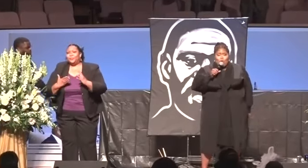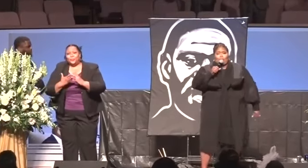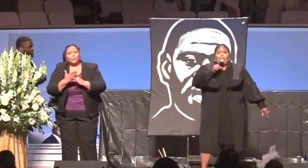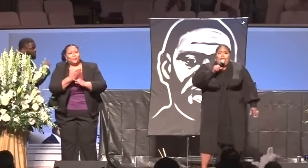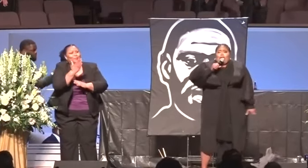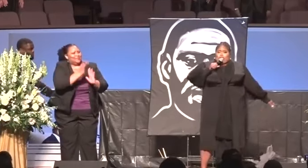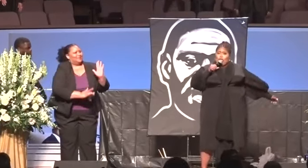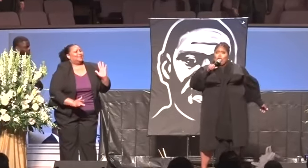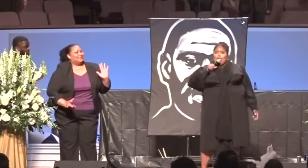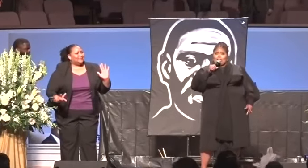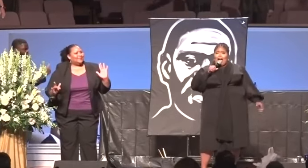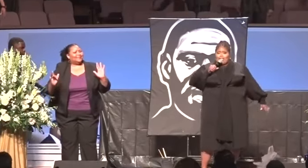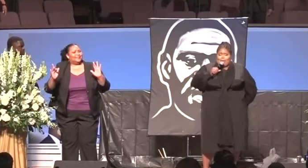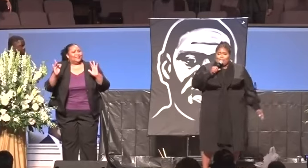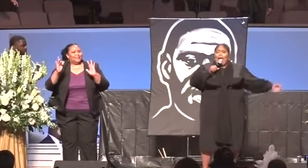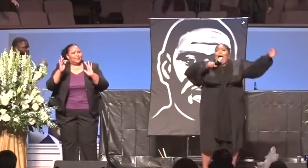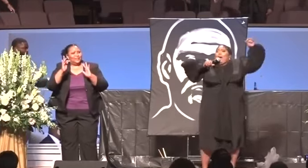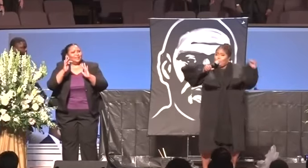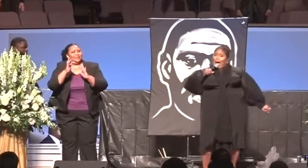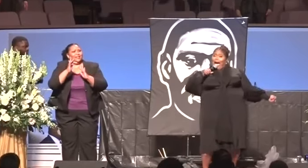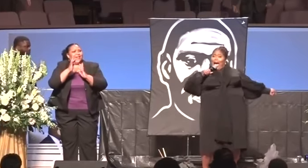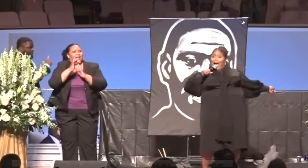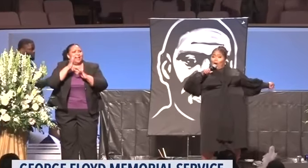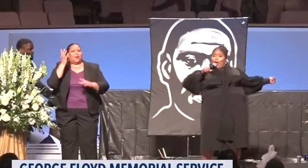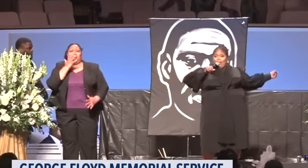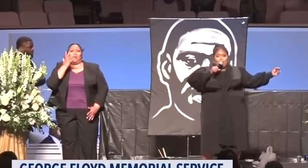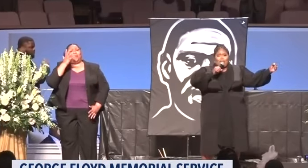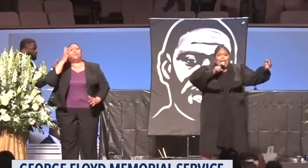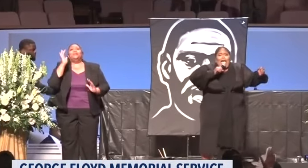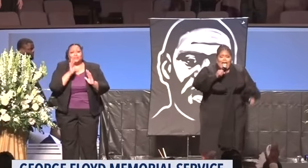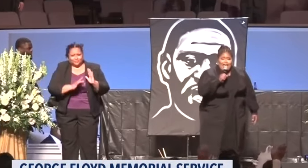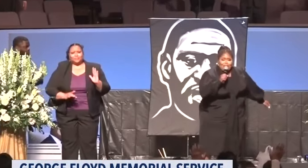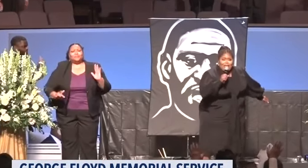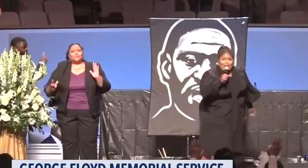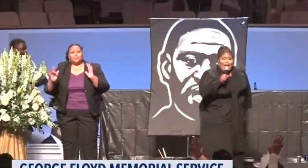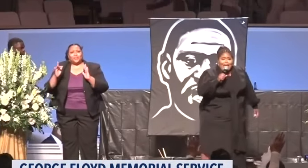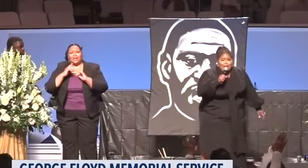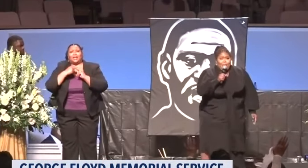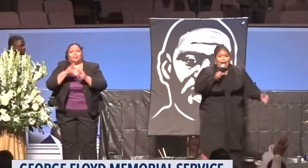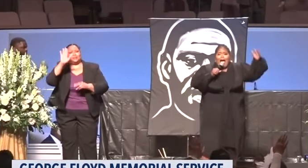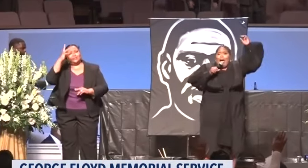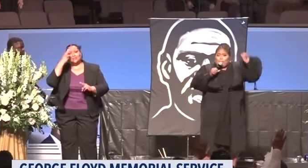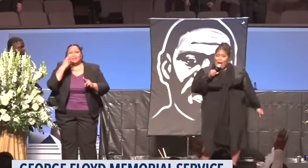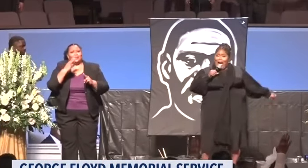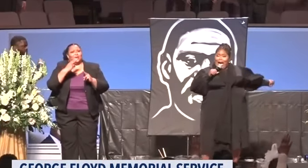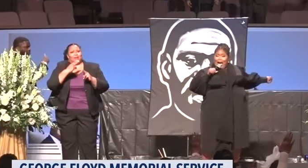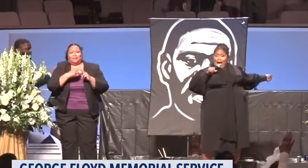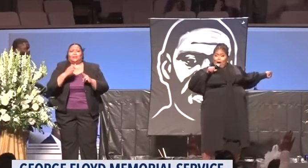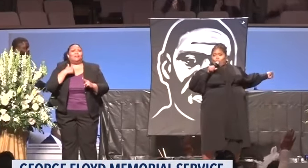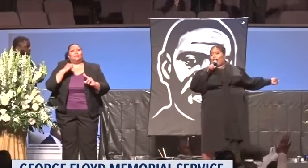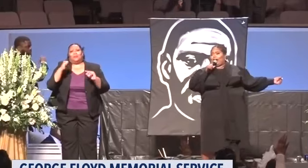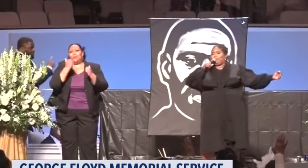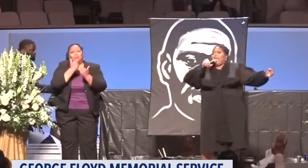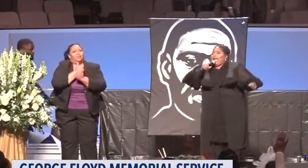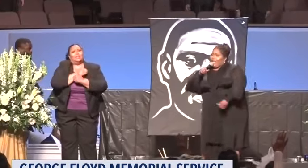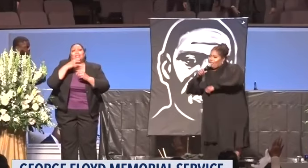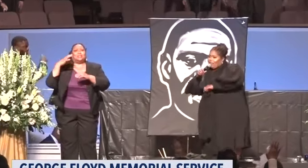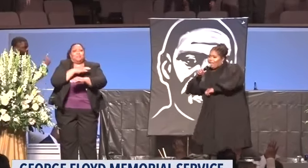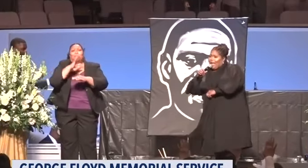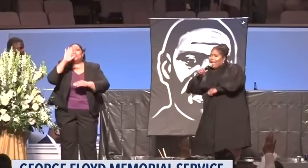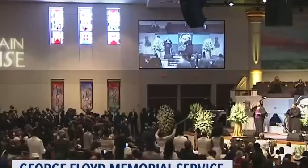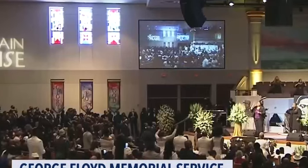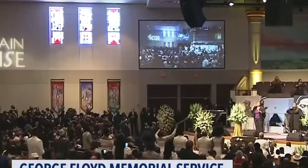way through. Jesus. Power in the name. Power.